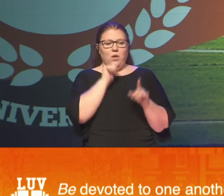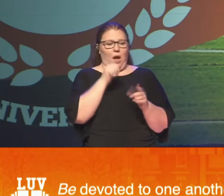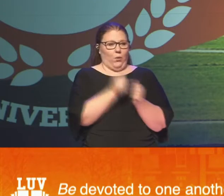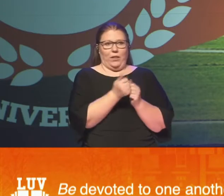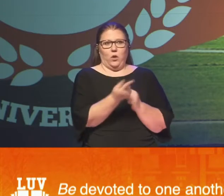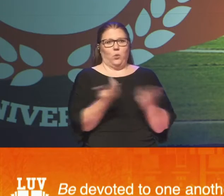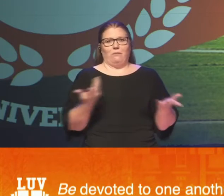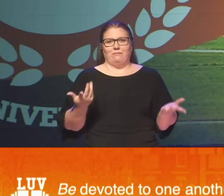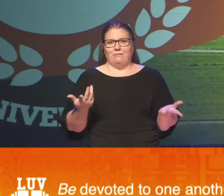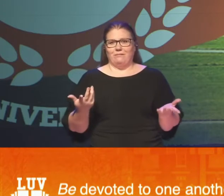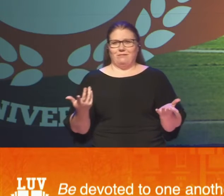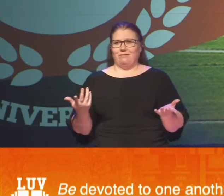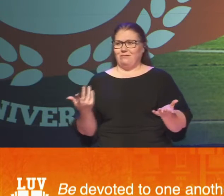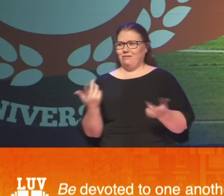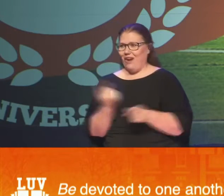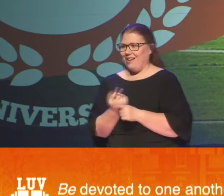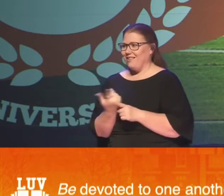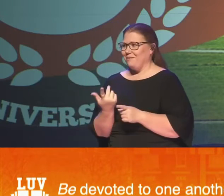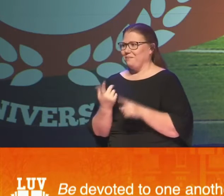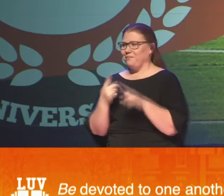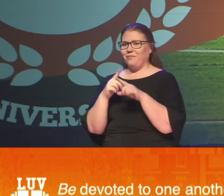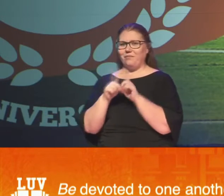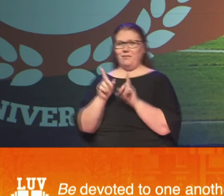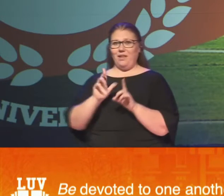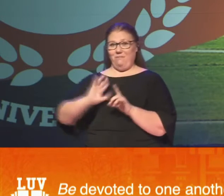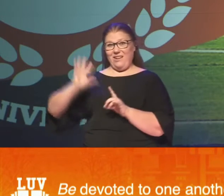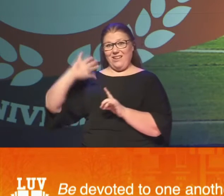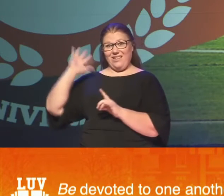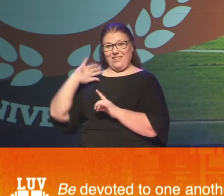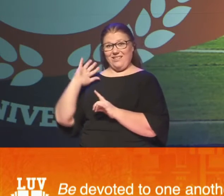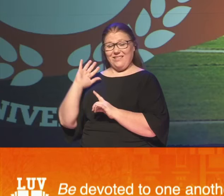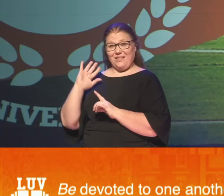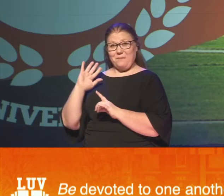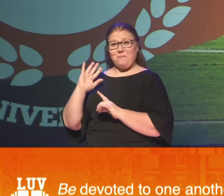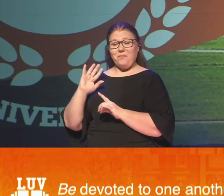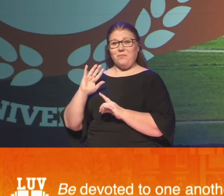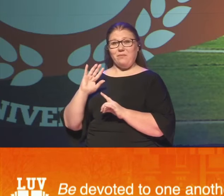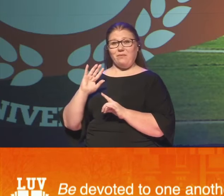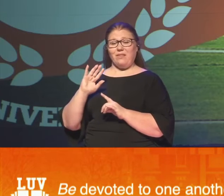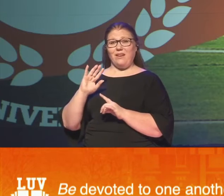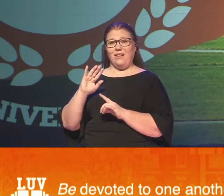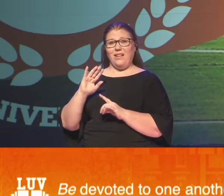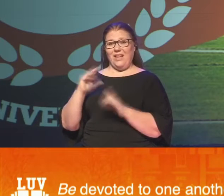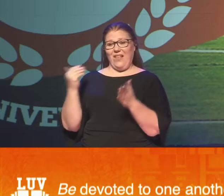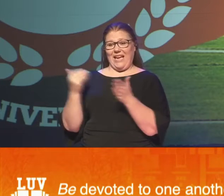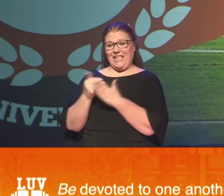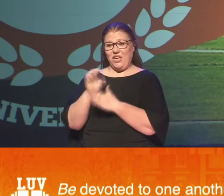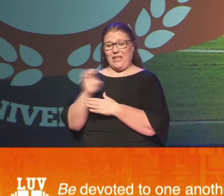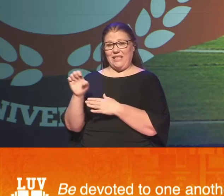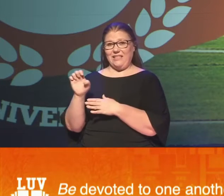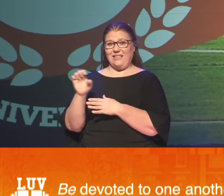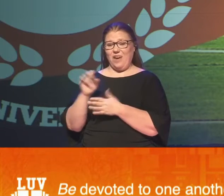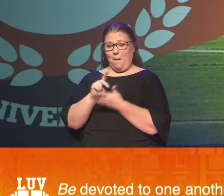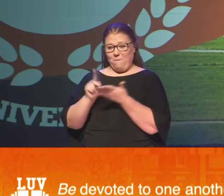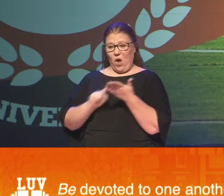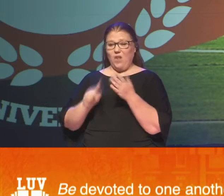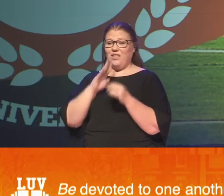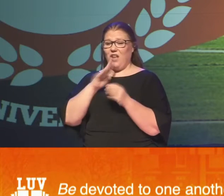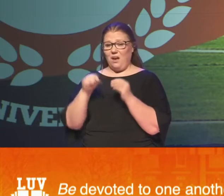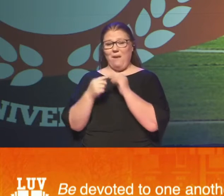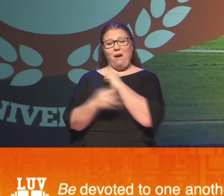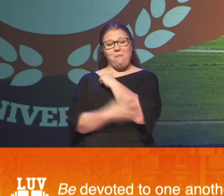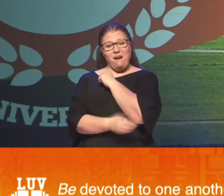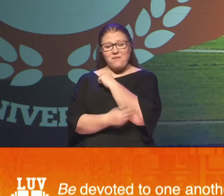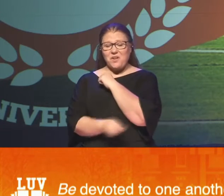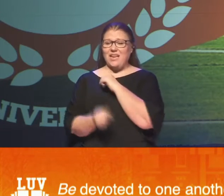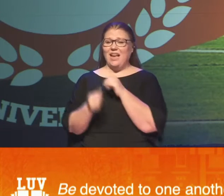right? But in the ancient Near East, in poverty within Paul, which he's talking to, like